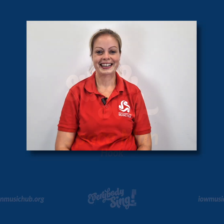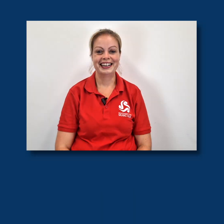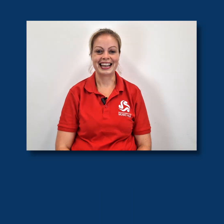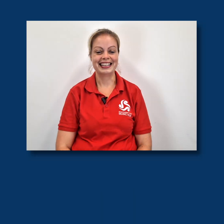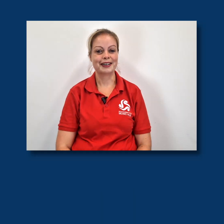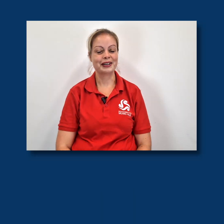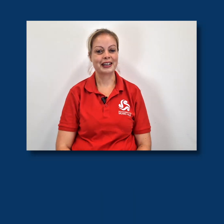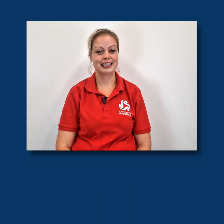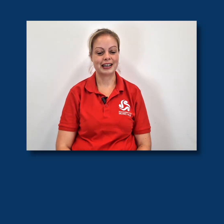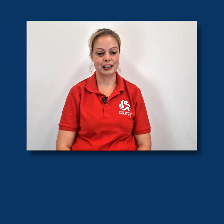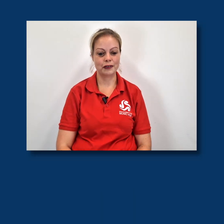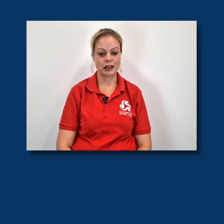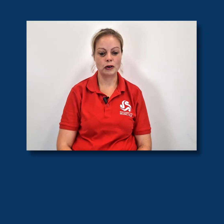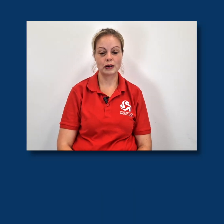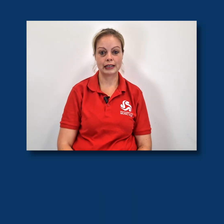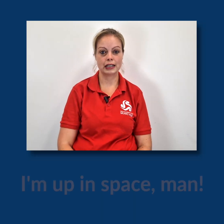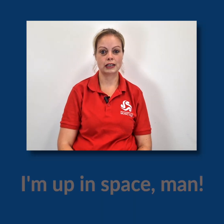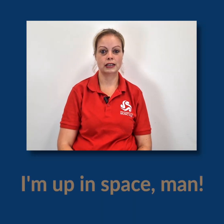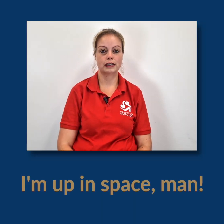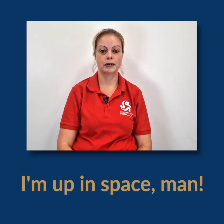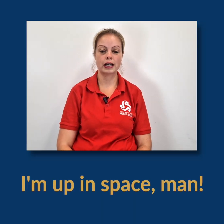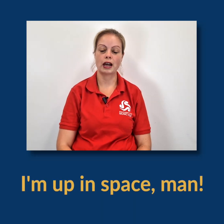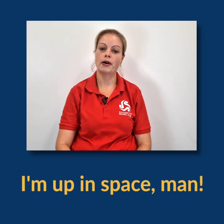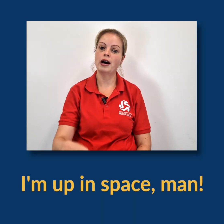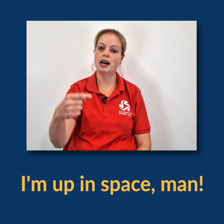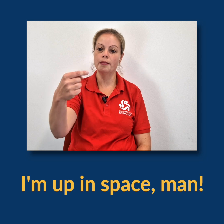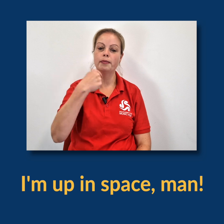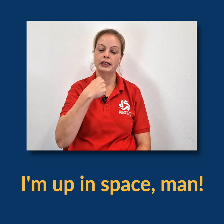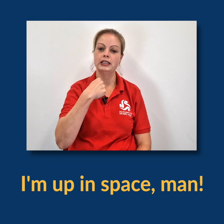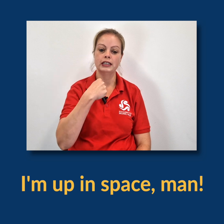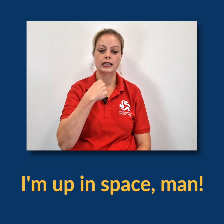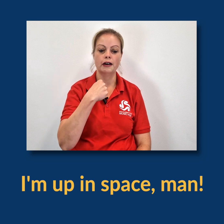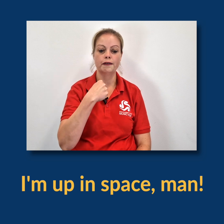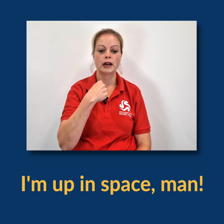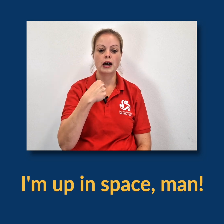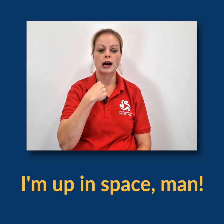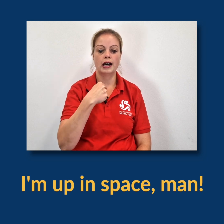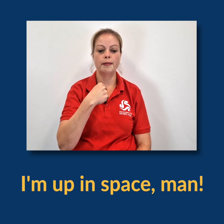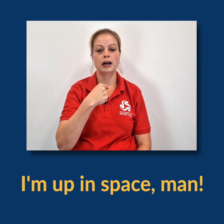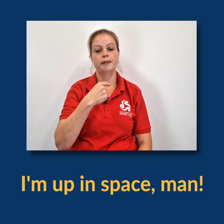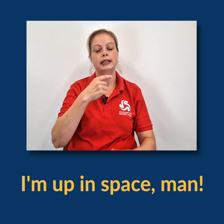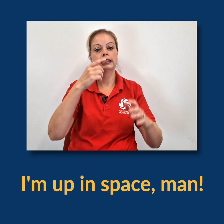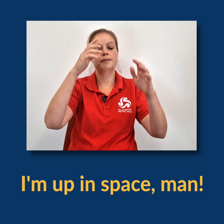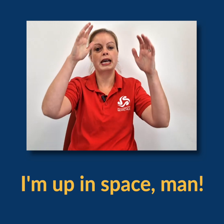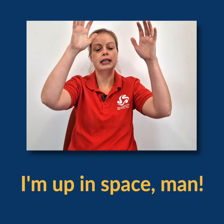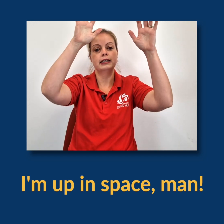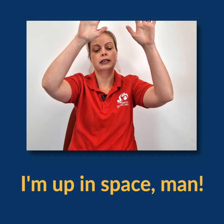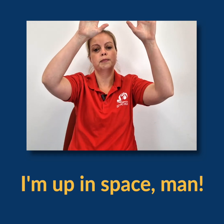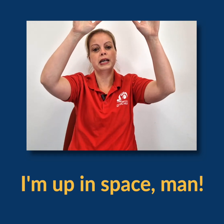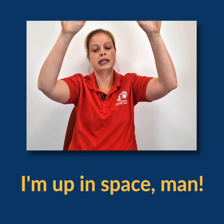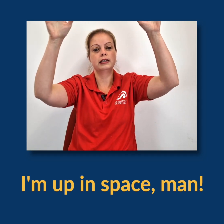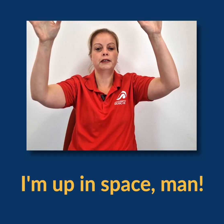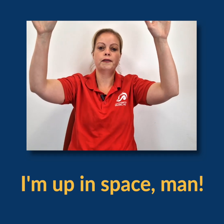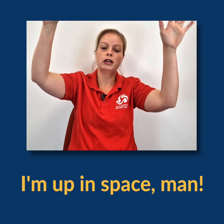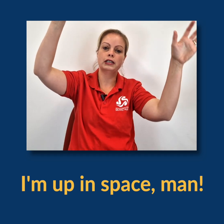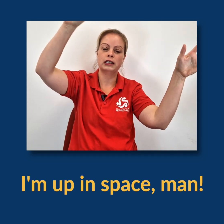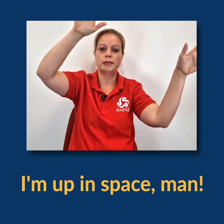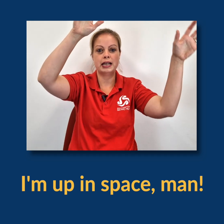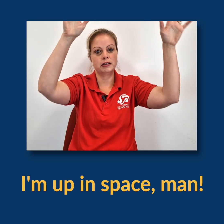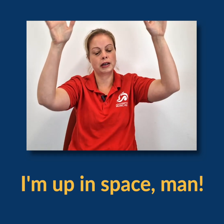Okay, let's have a look at the signs for the hook section. So we're going to go, I'm, pointing to yourself, I'm up in space. Now space, you float in space, so we're going to go